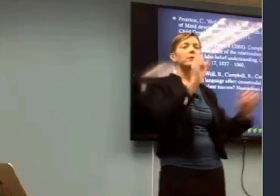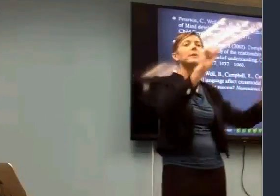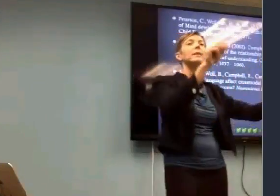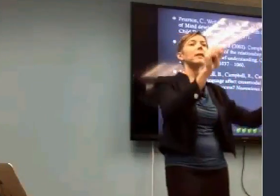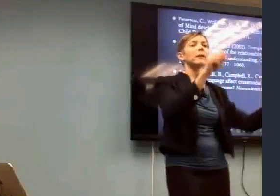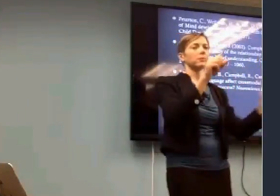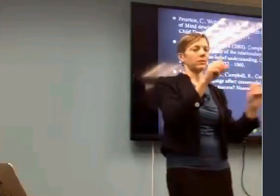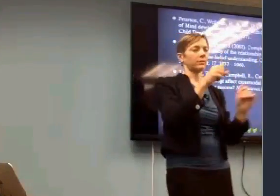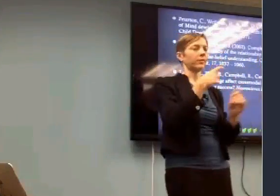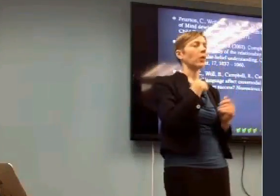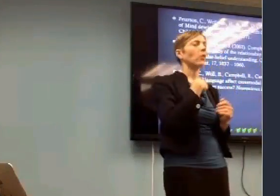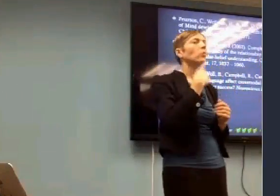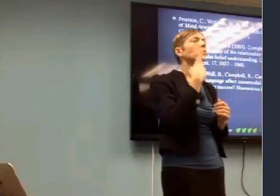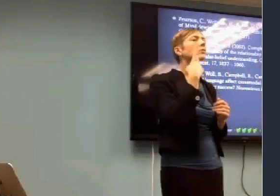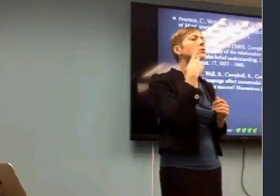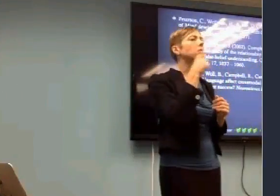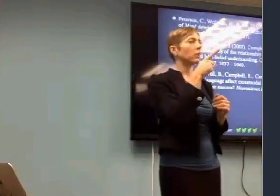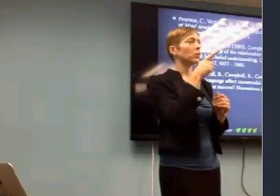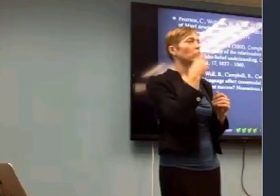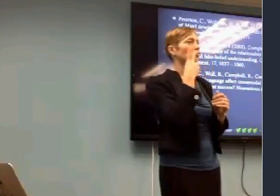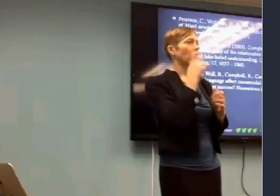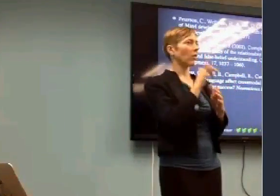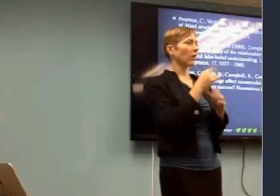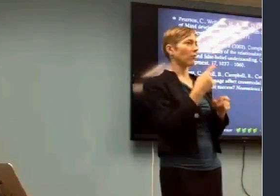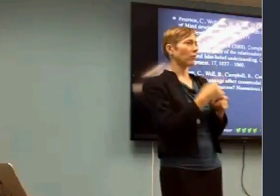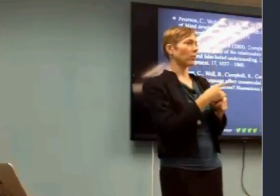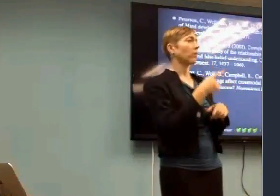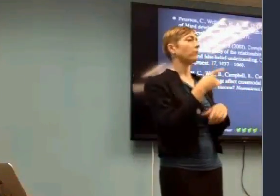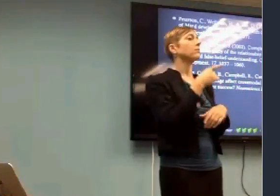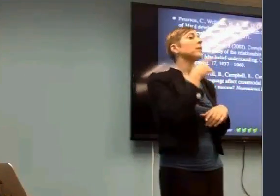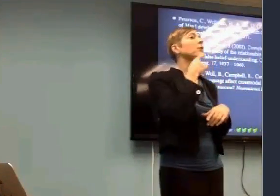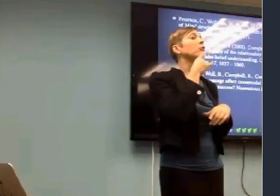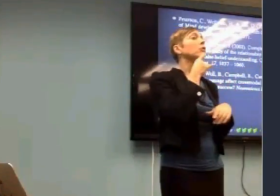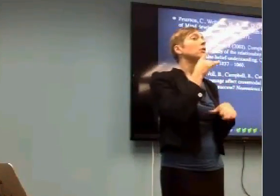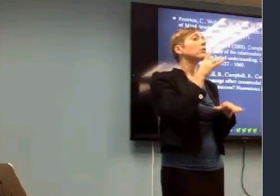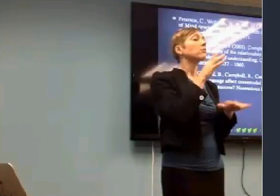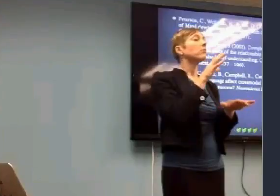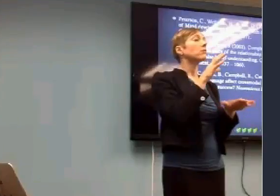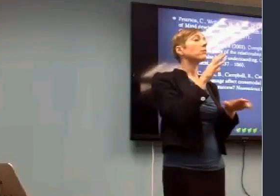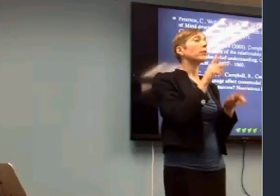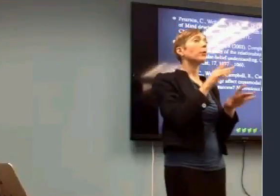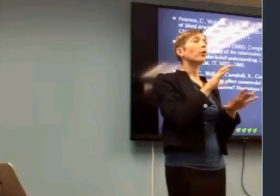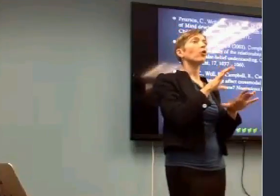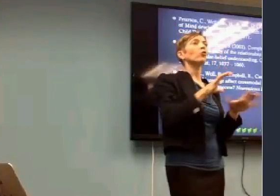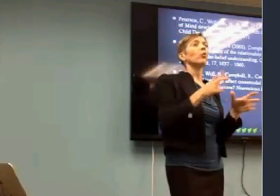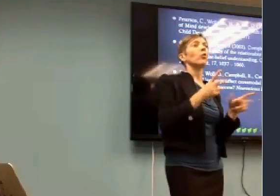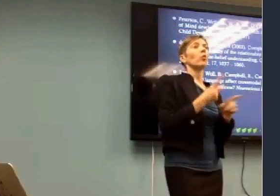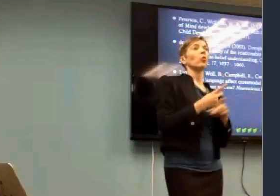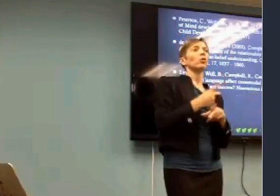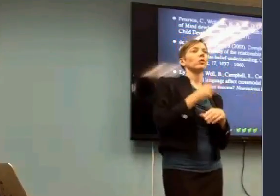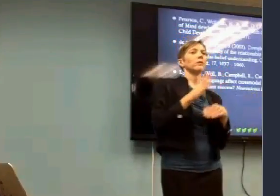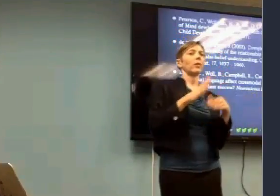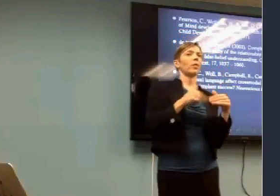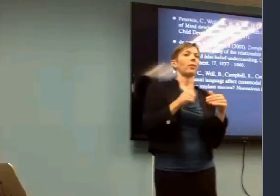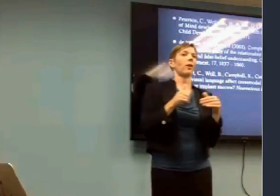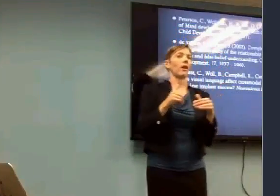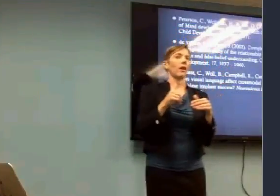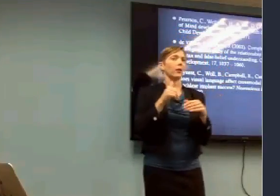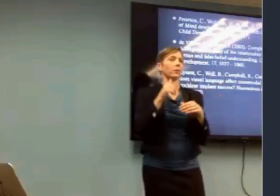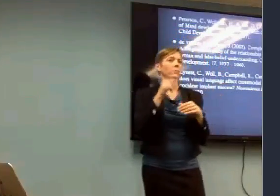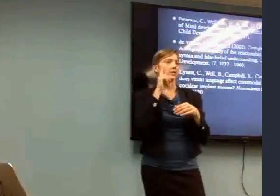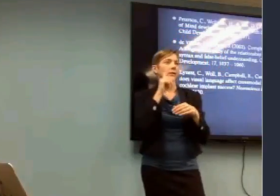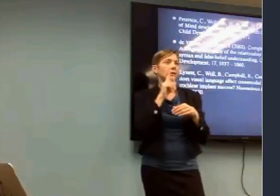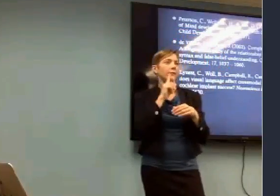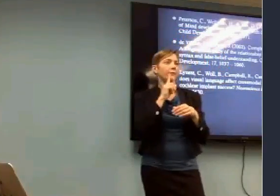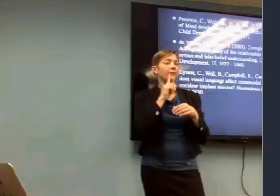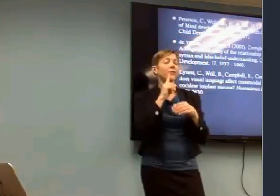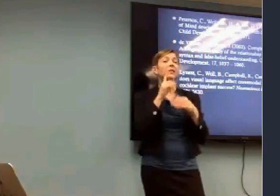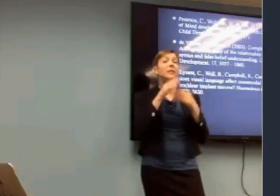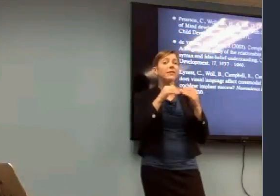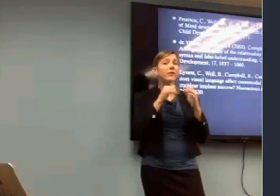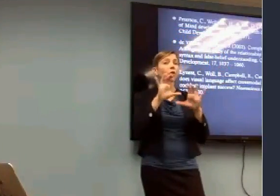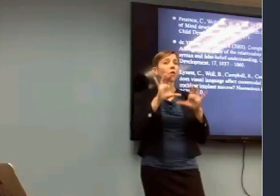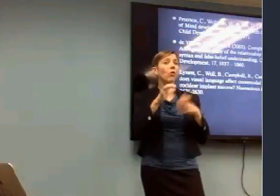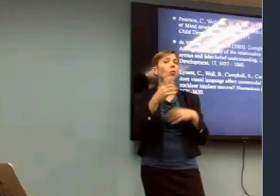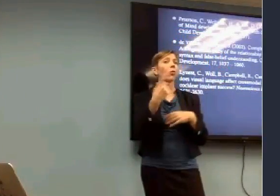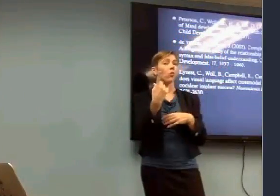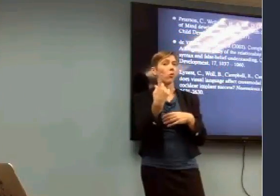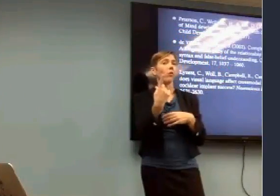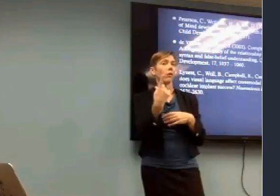Good question. Yes. You did see that correctly. Hearing children fared worse than deaf